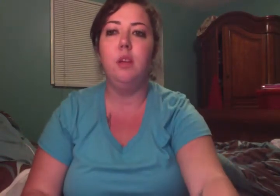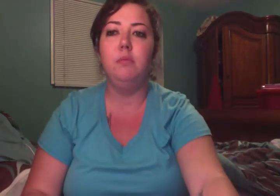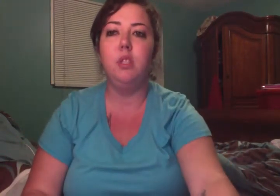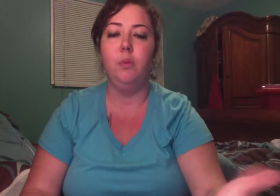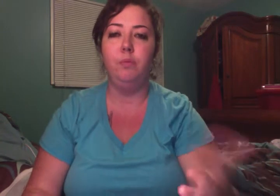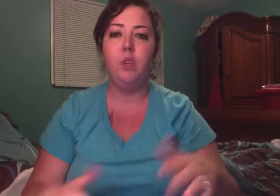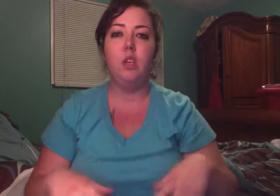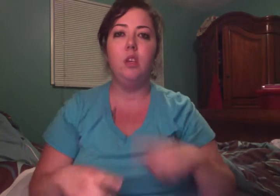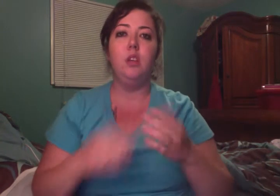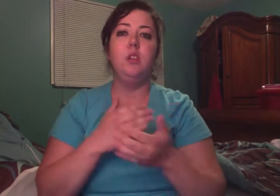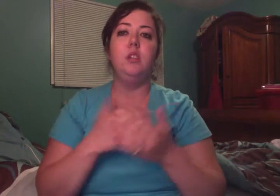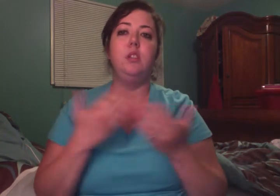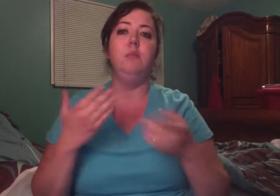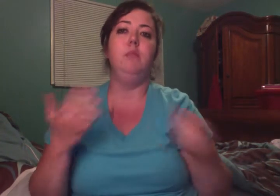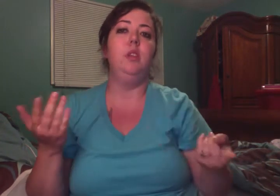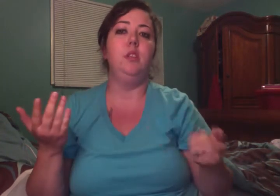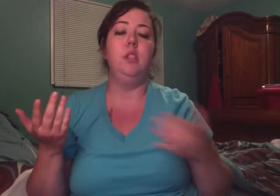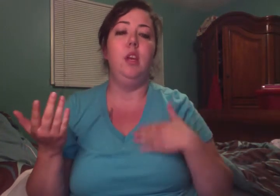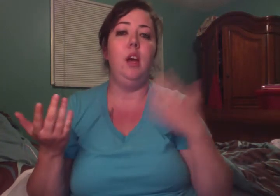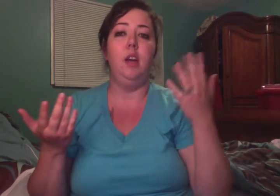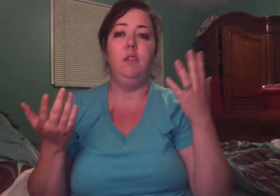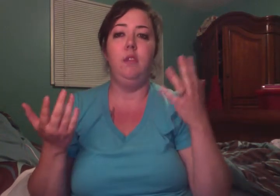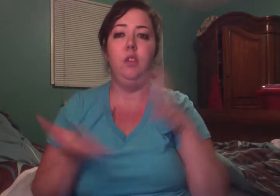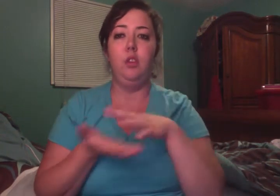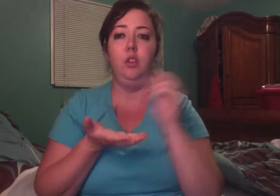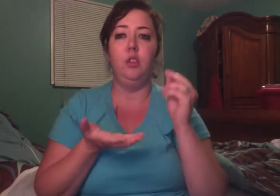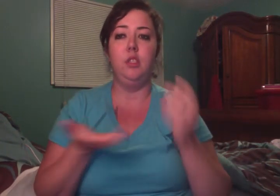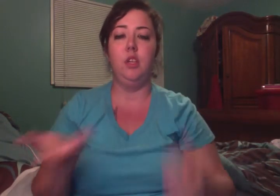So some things that I've learned.